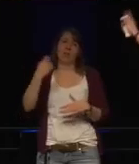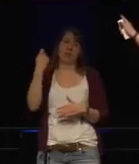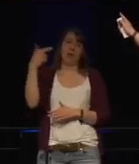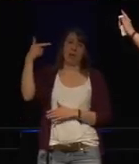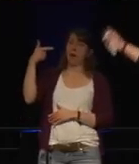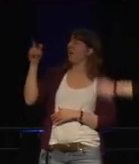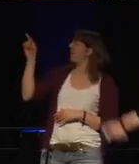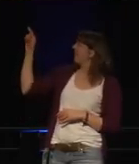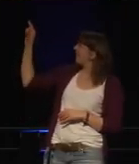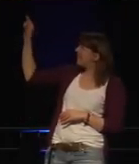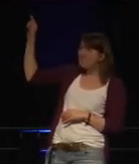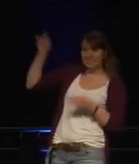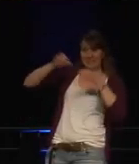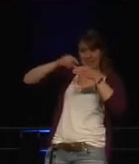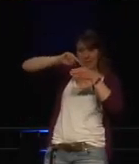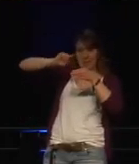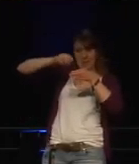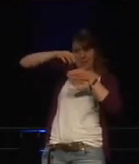vendor in this case.